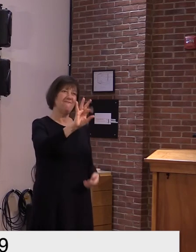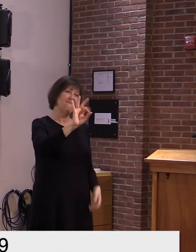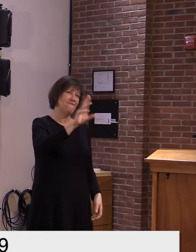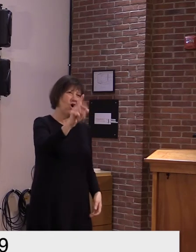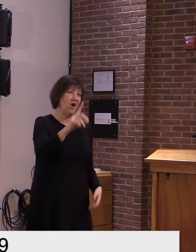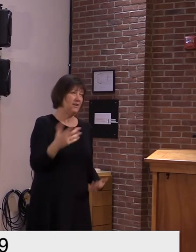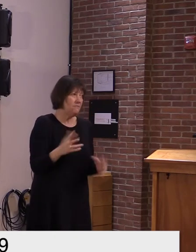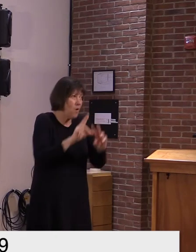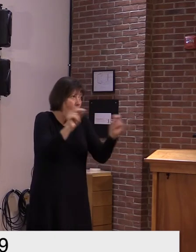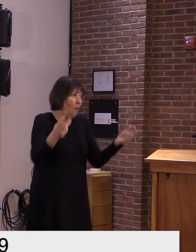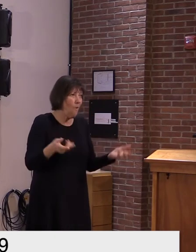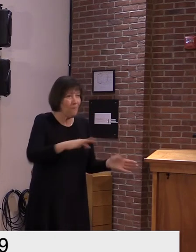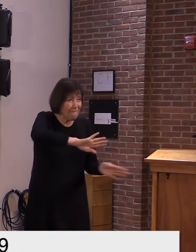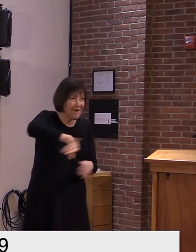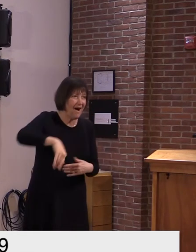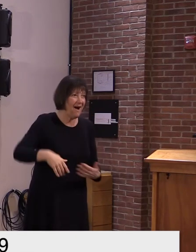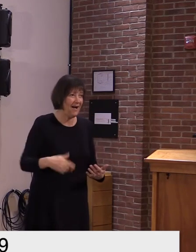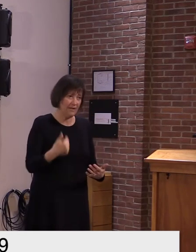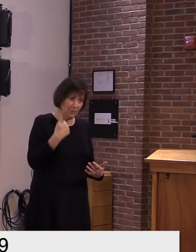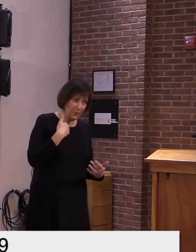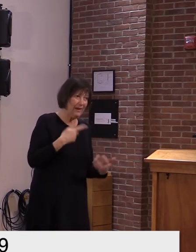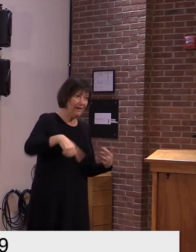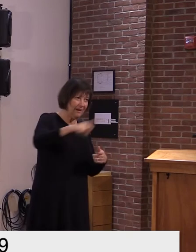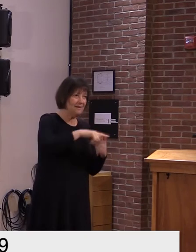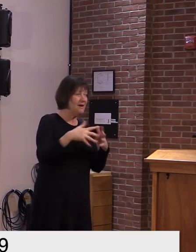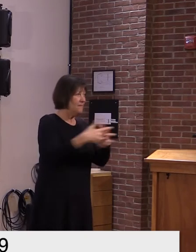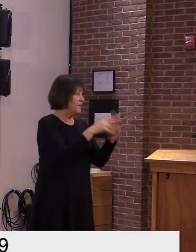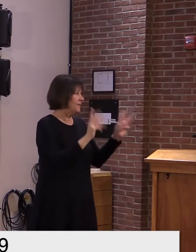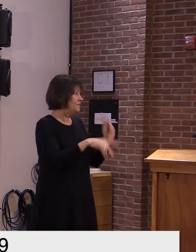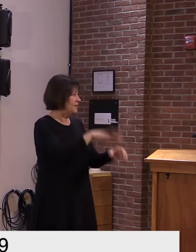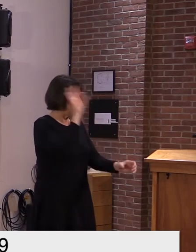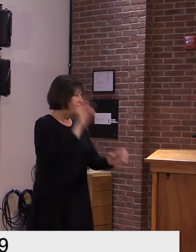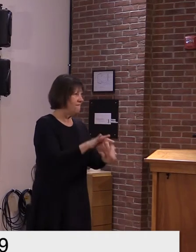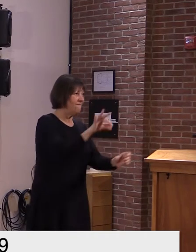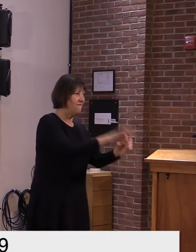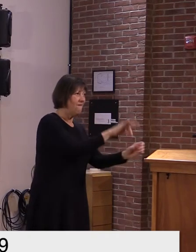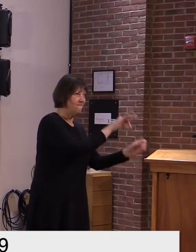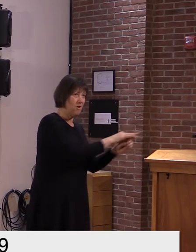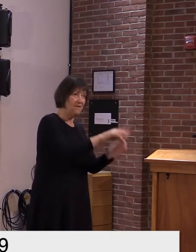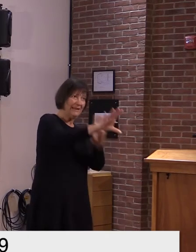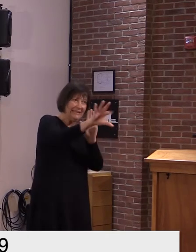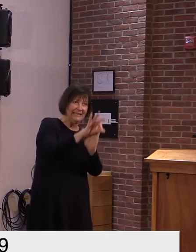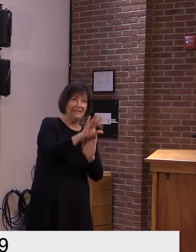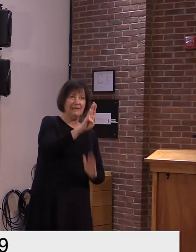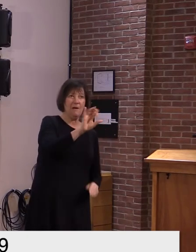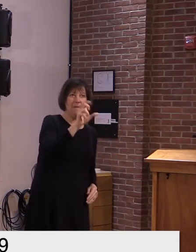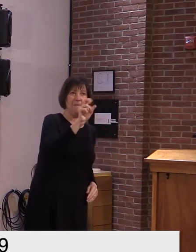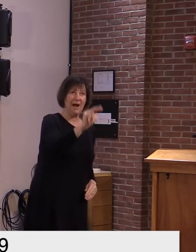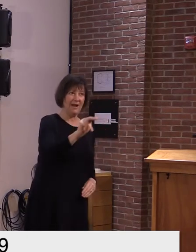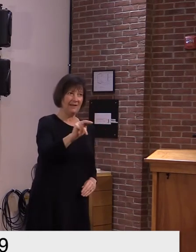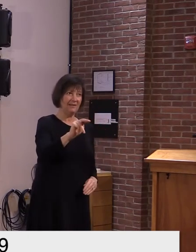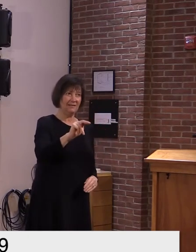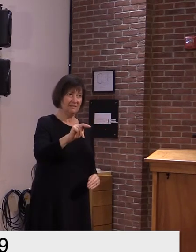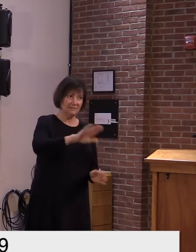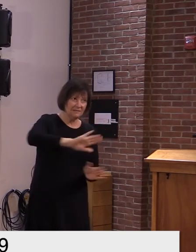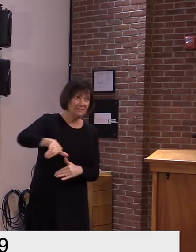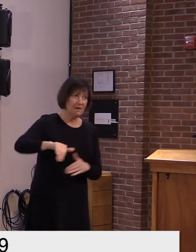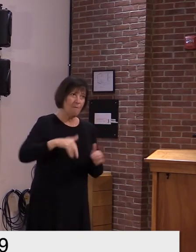got to move on. We have a president-elect. The people have spoken, and we've got work to do.